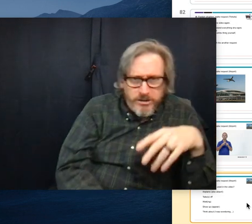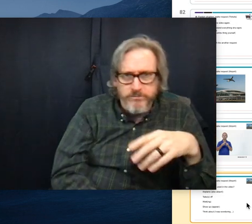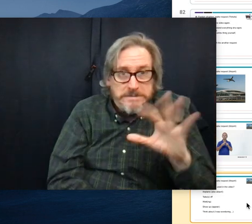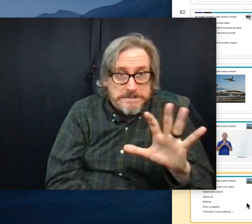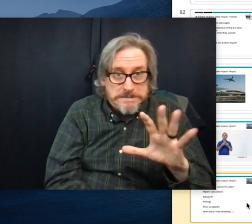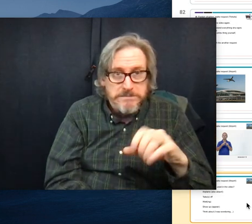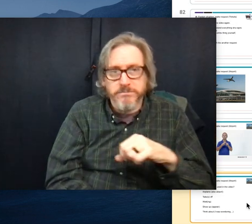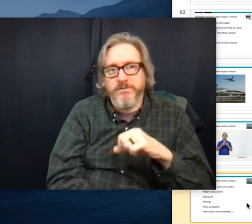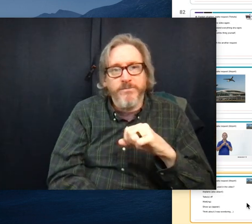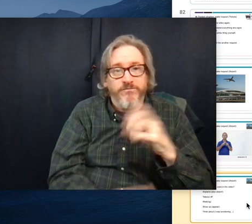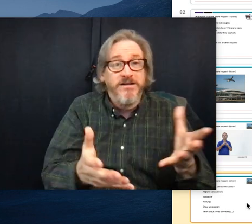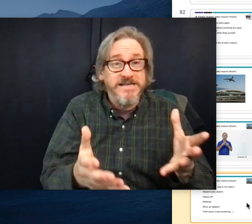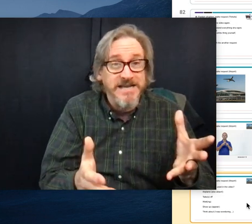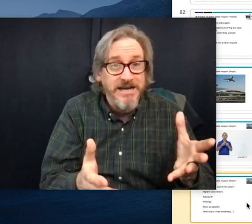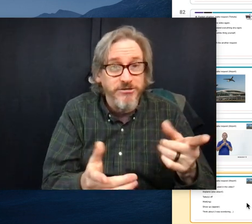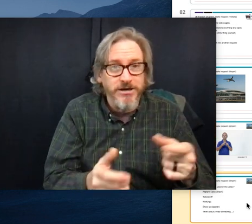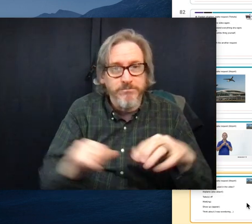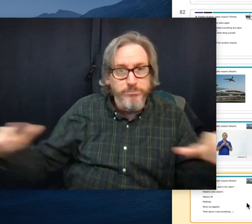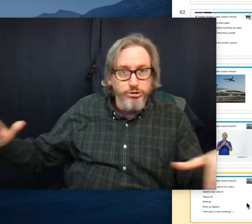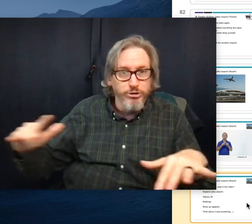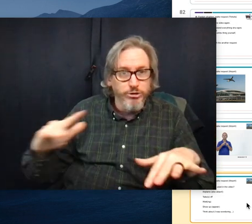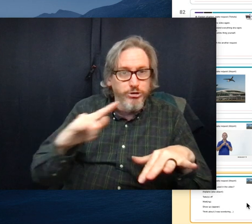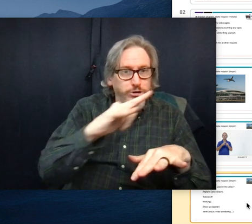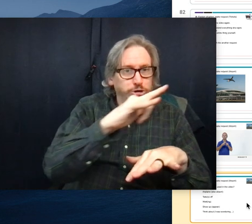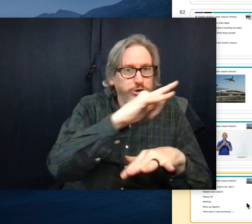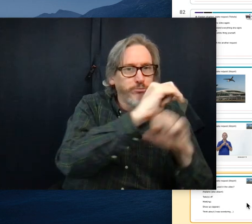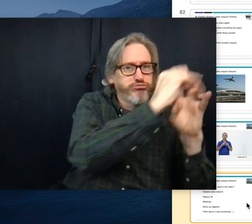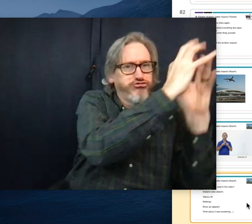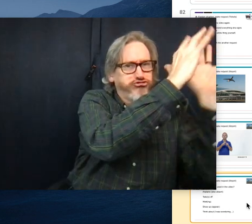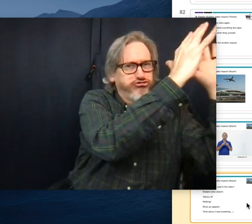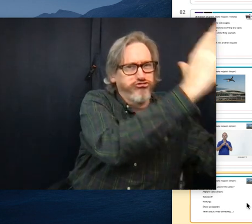I need to buy tickets. Ticket. Ticket.